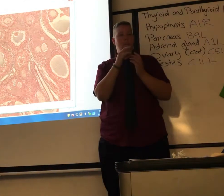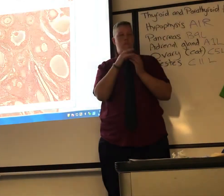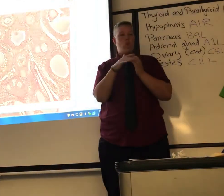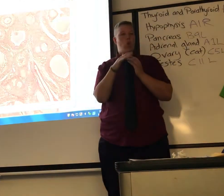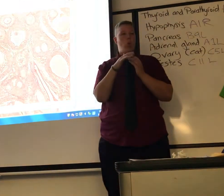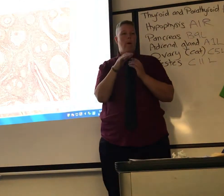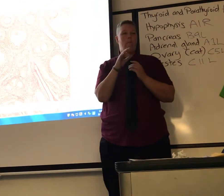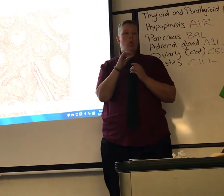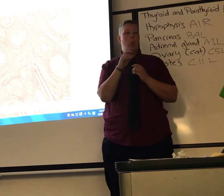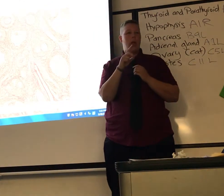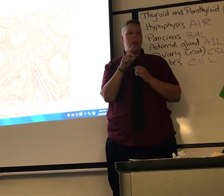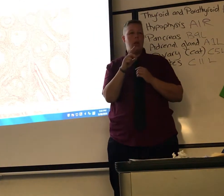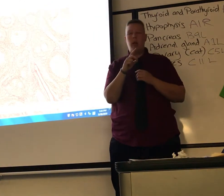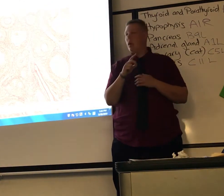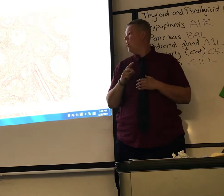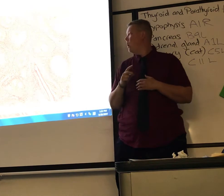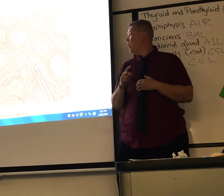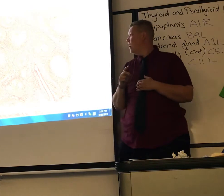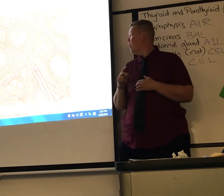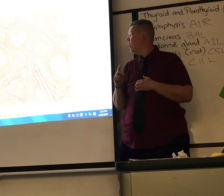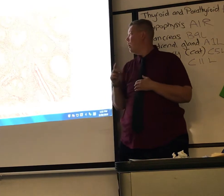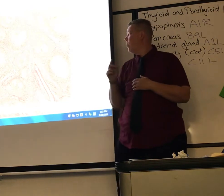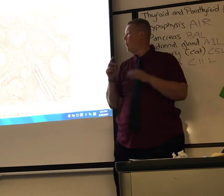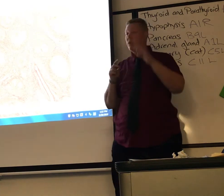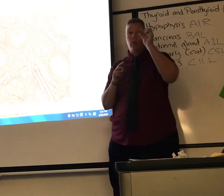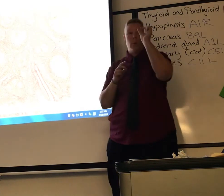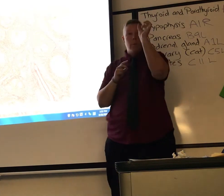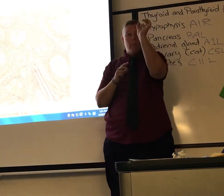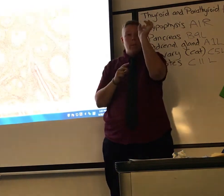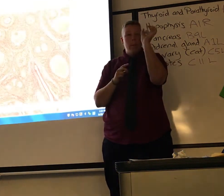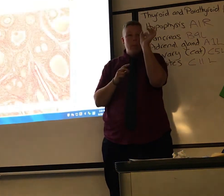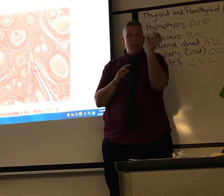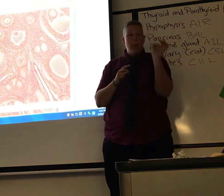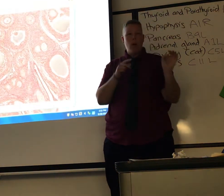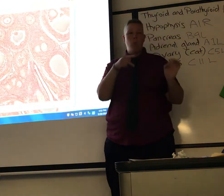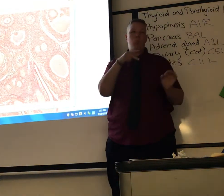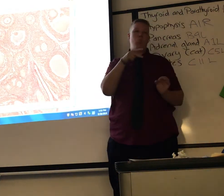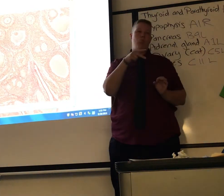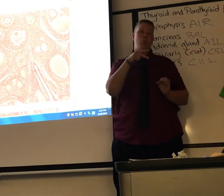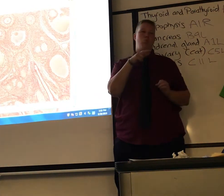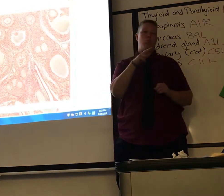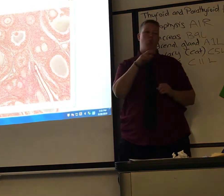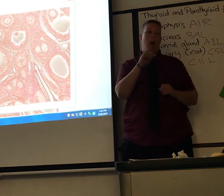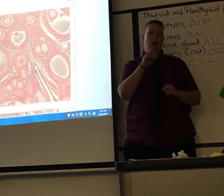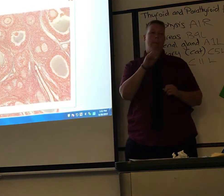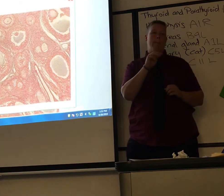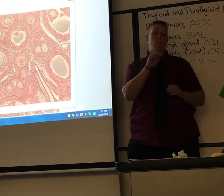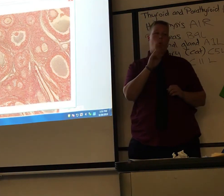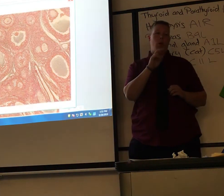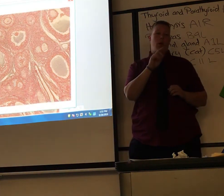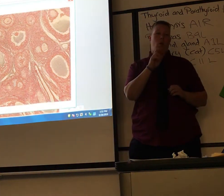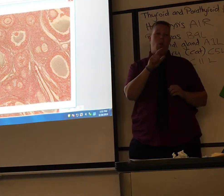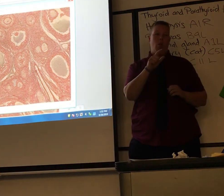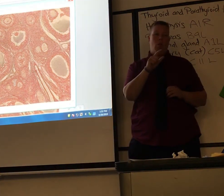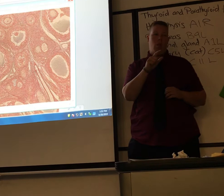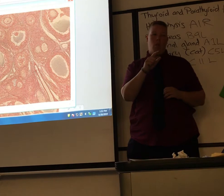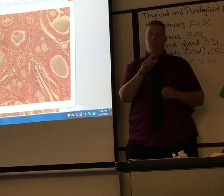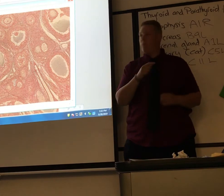of these primordials. Okay, so yeah, that's good enough. Let's do a closer up view so we can